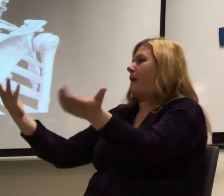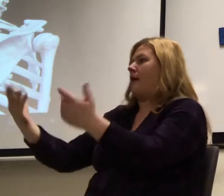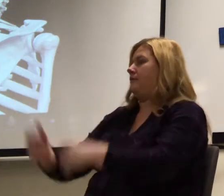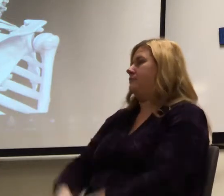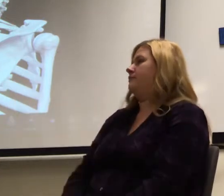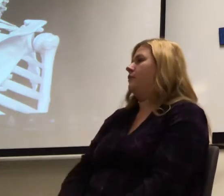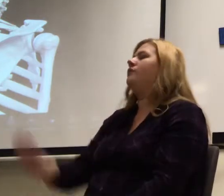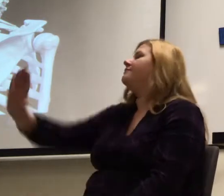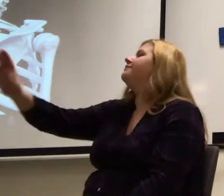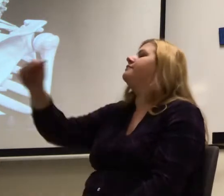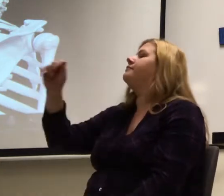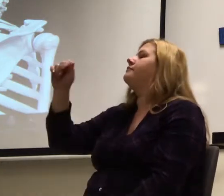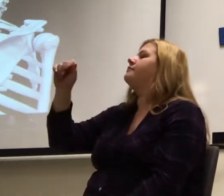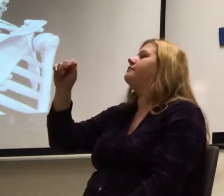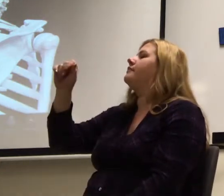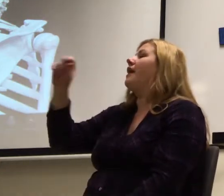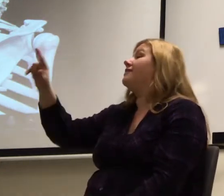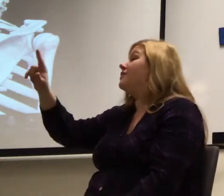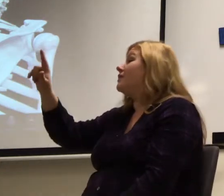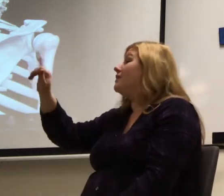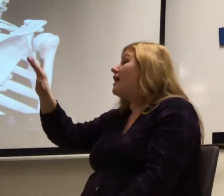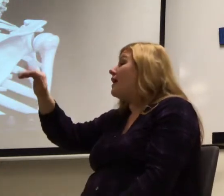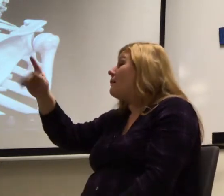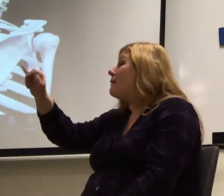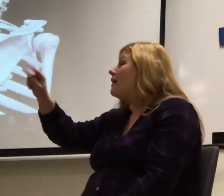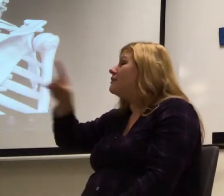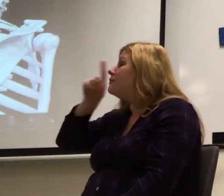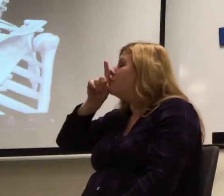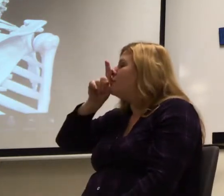Don't even name the ligaments. Just name the joints.